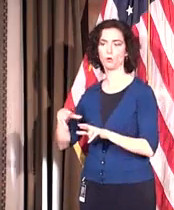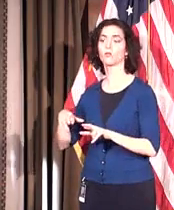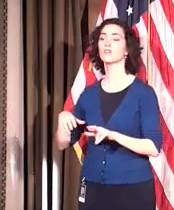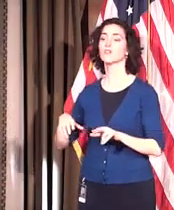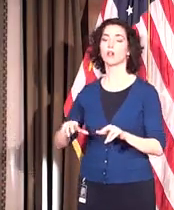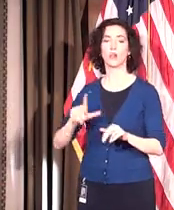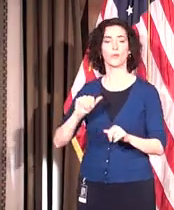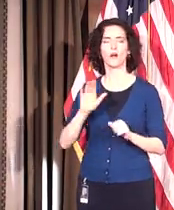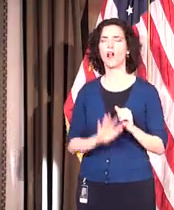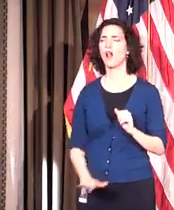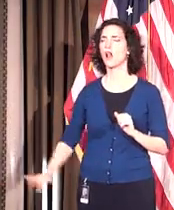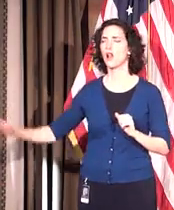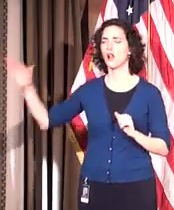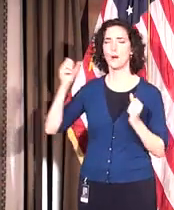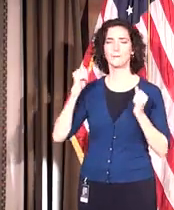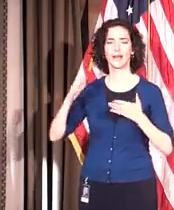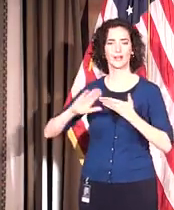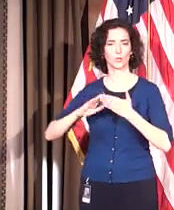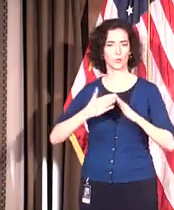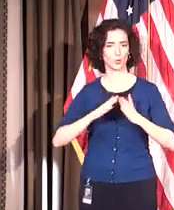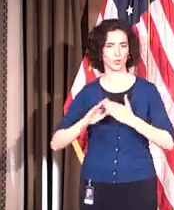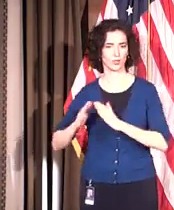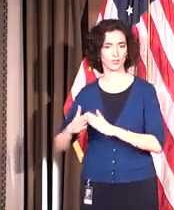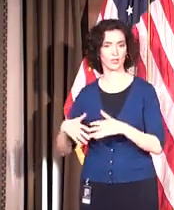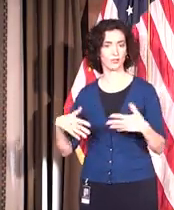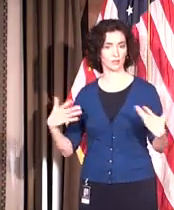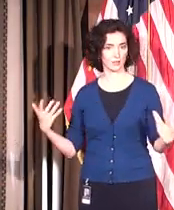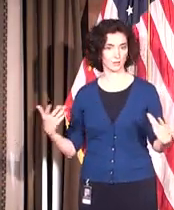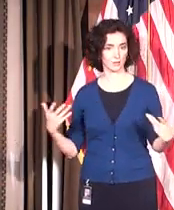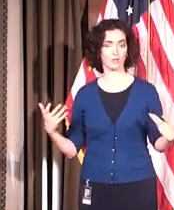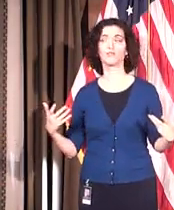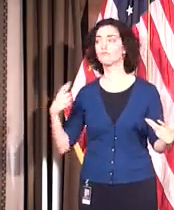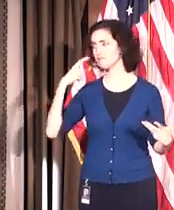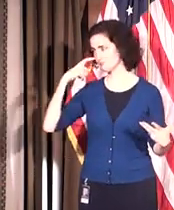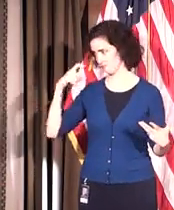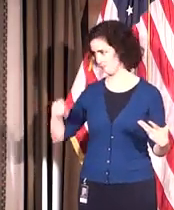all across Louisiana, it was noticeably